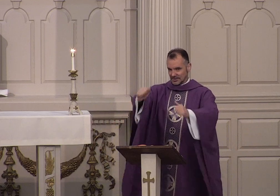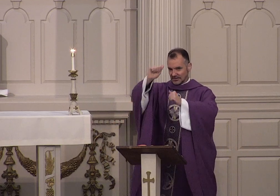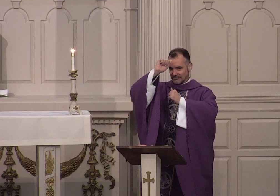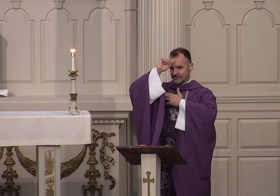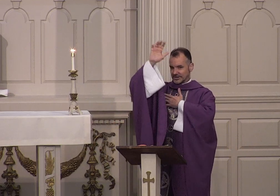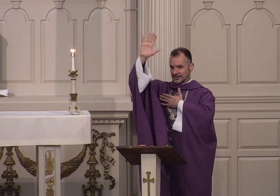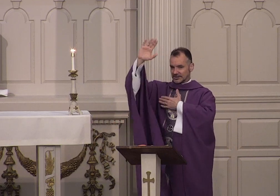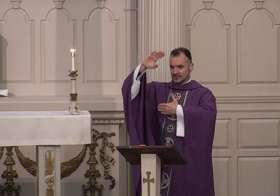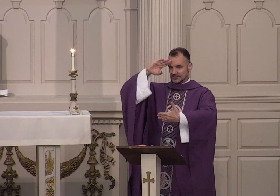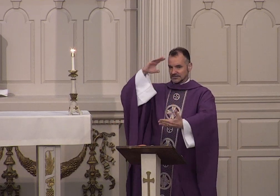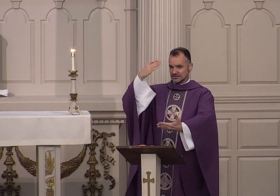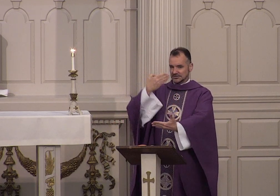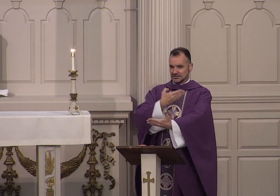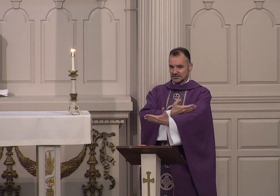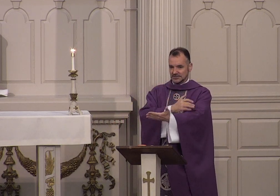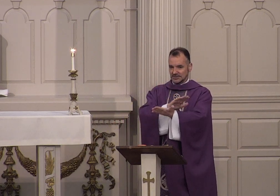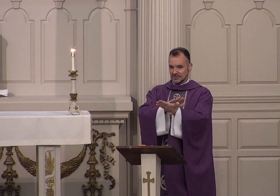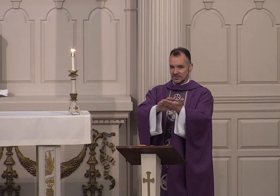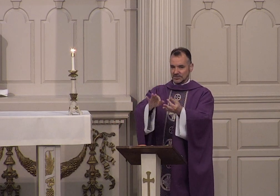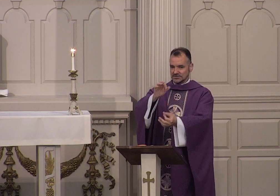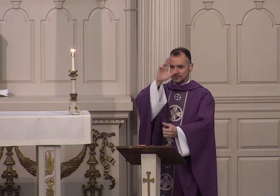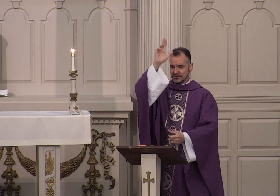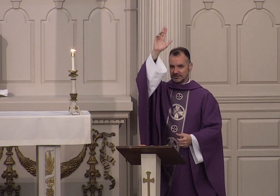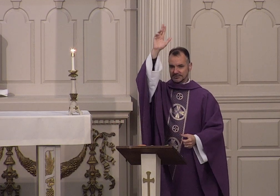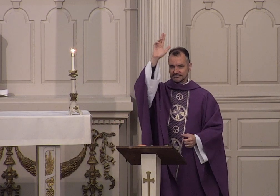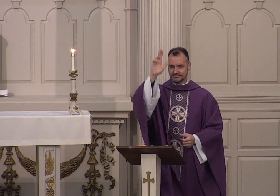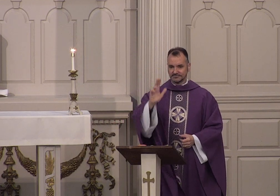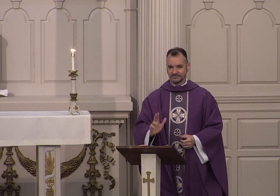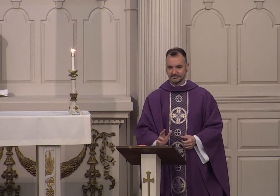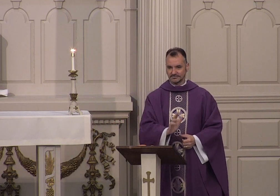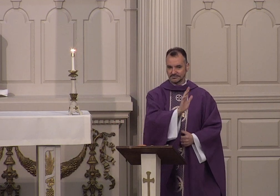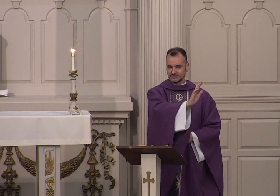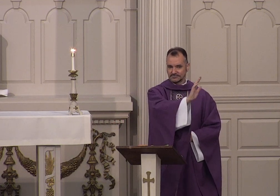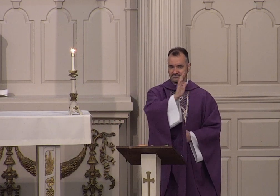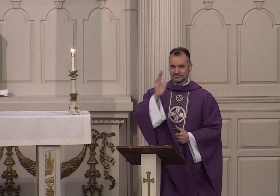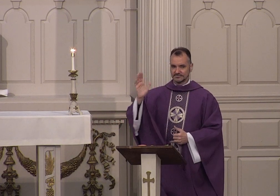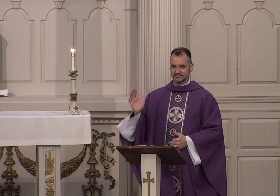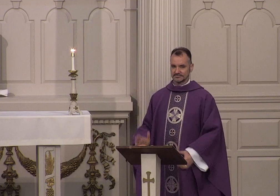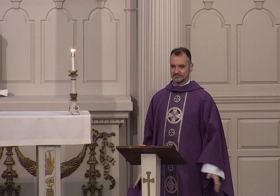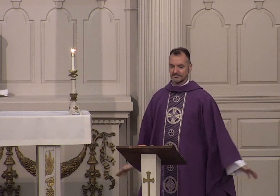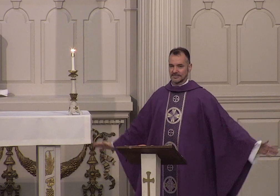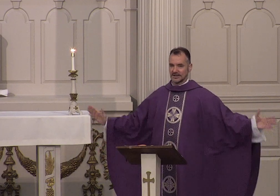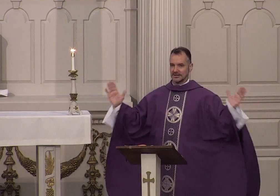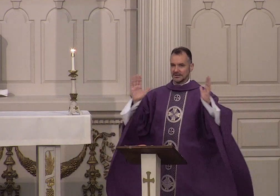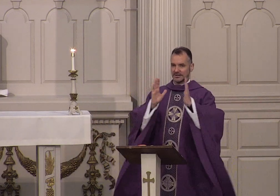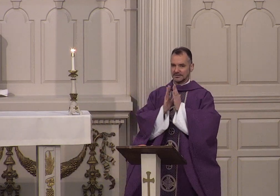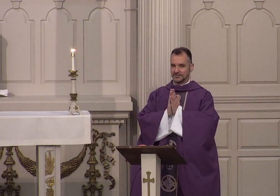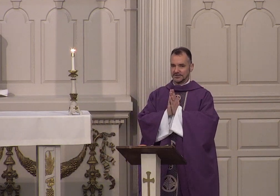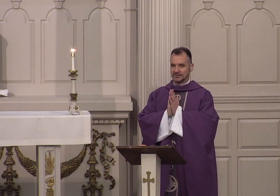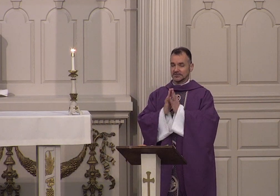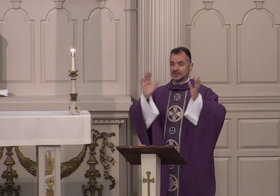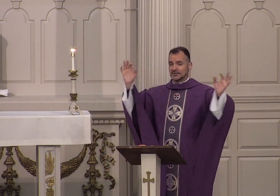May Almighty God bless you, the Father and the Son and the Holy Spirit. Amen.